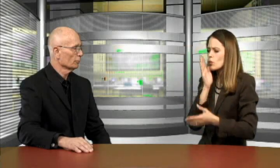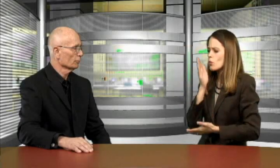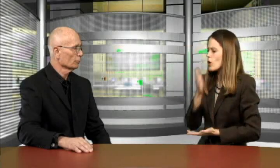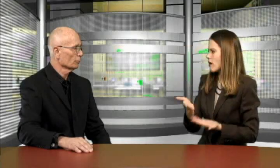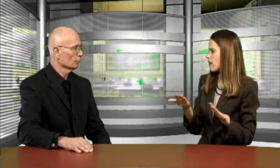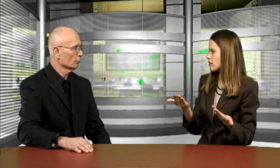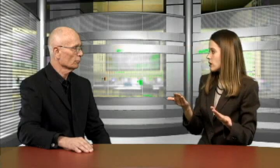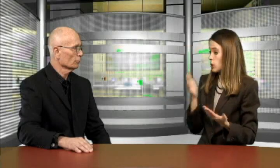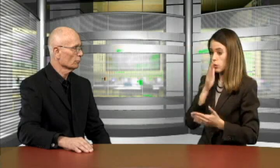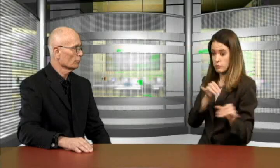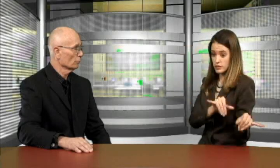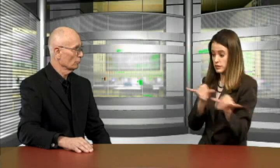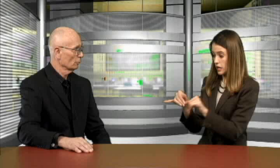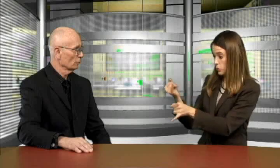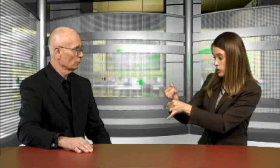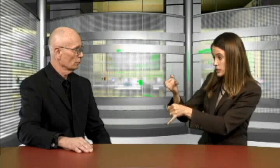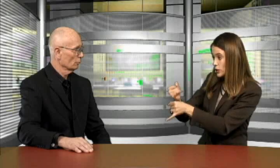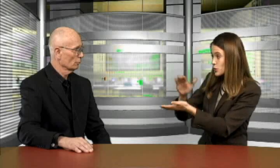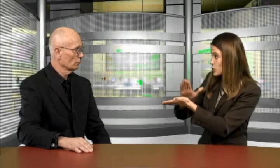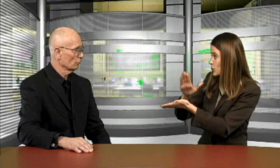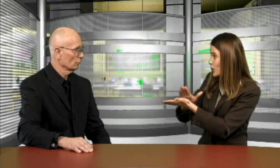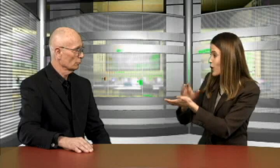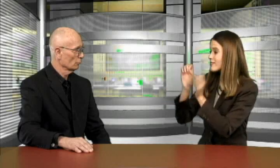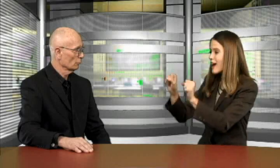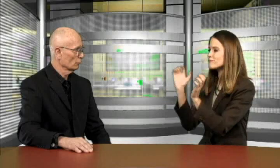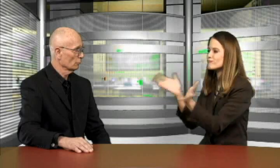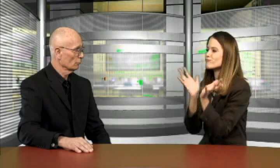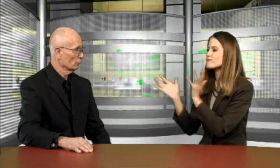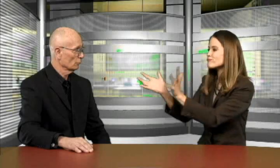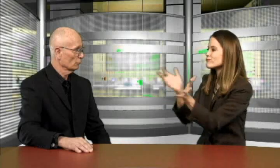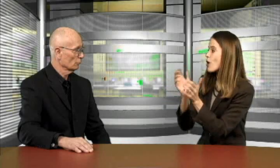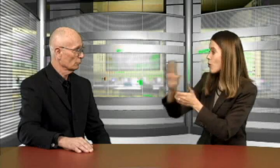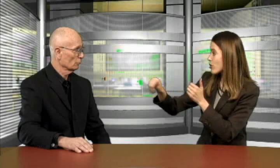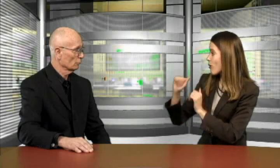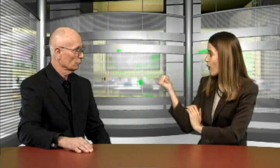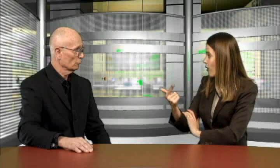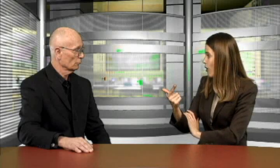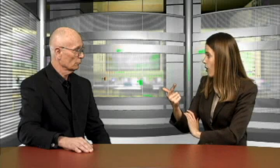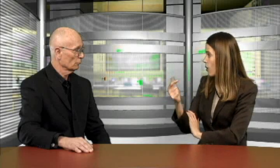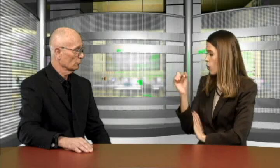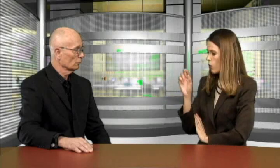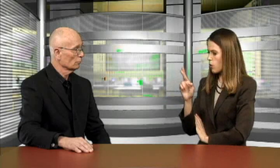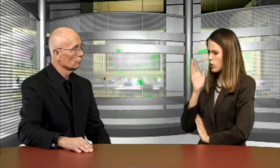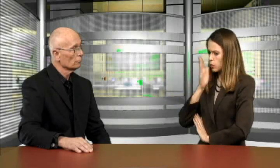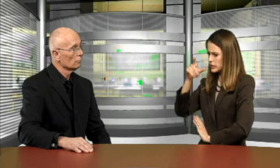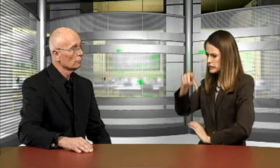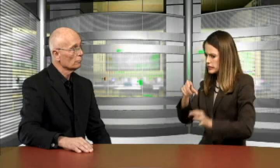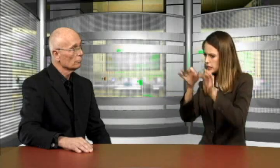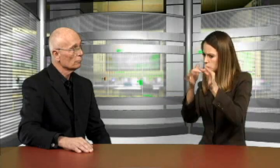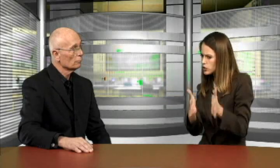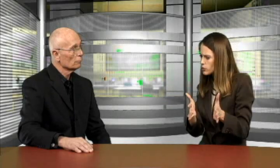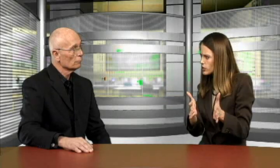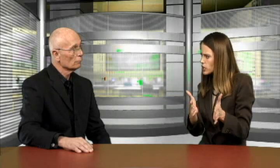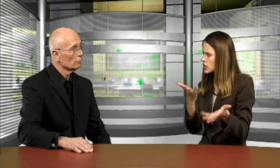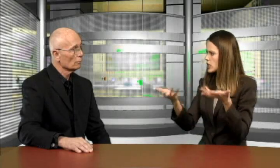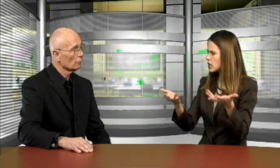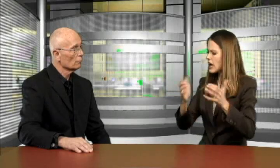an adult. Will it be the same as when they were going to a residential school where they can freely associate with anybody? Will they